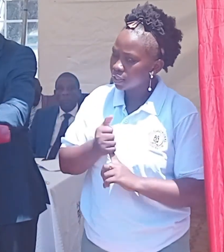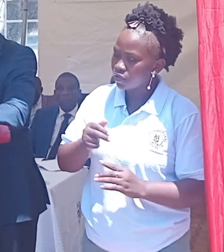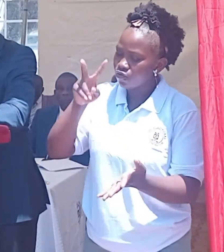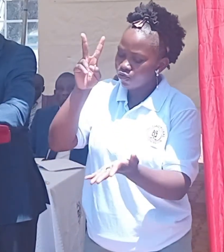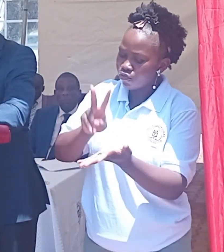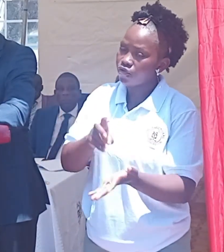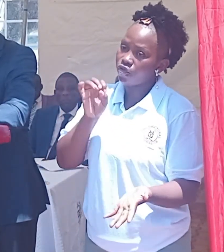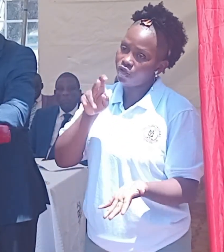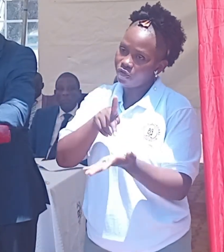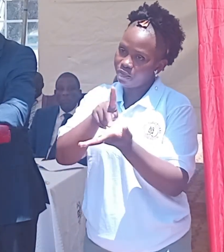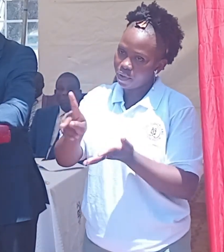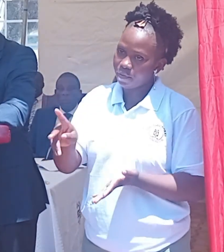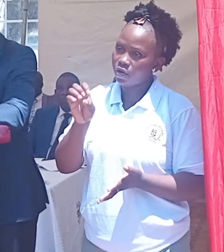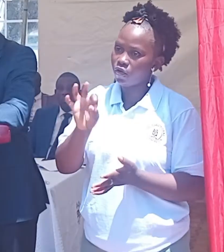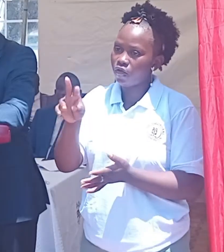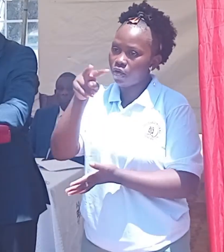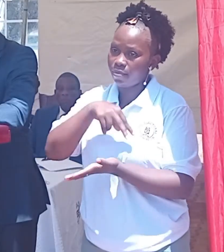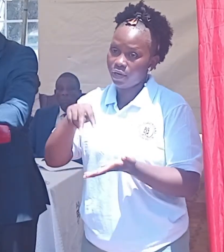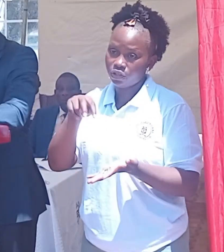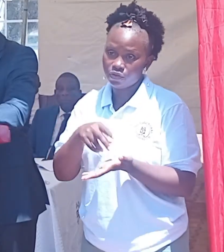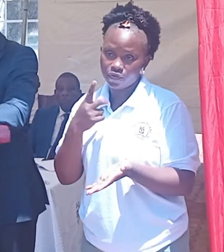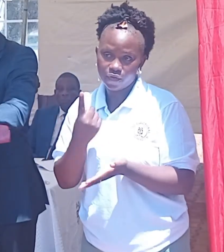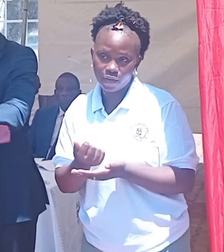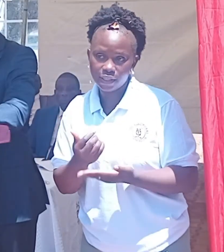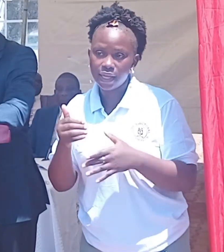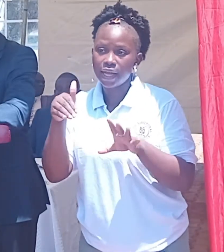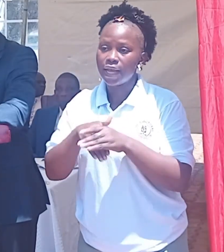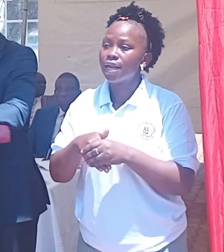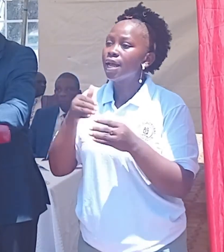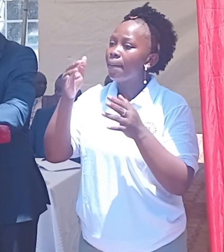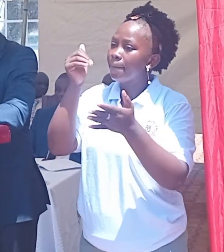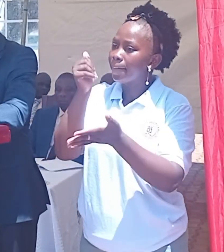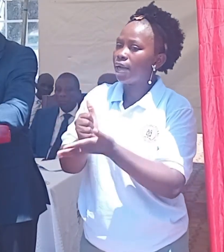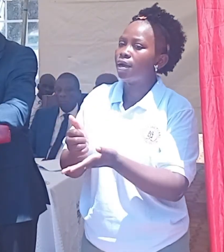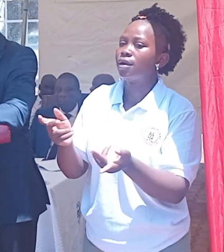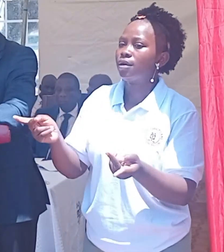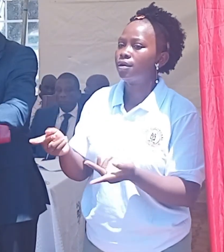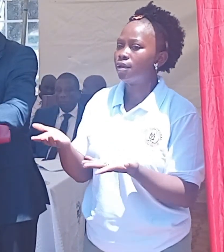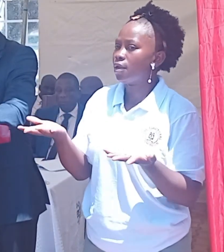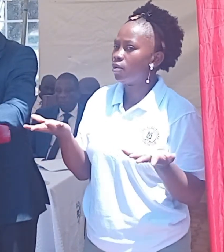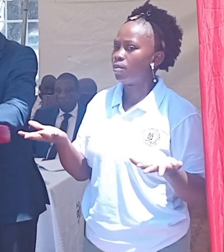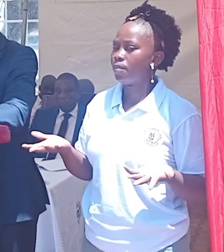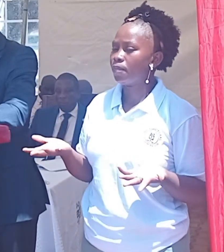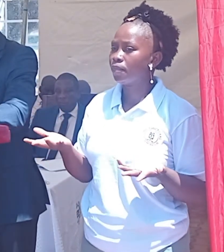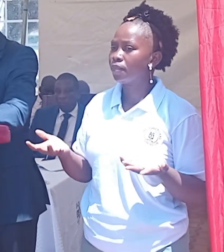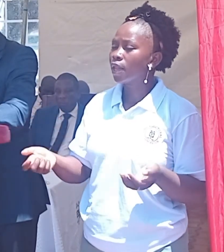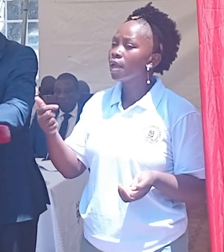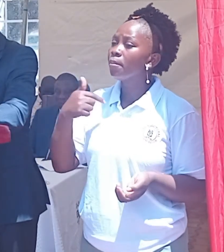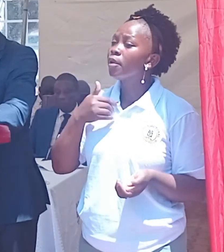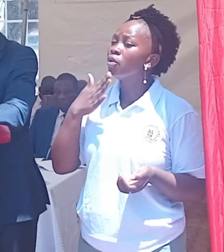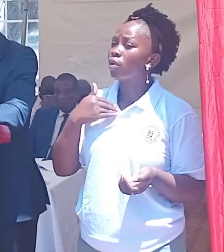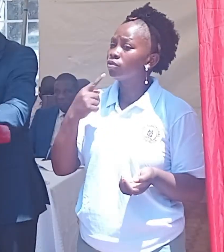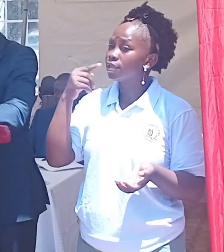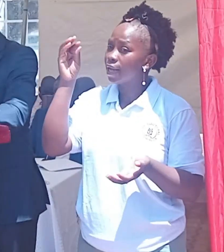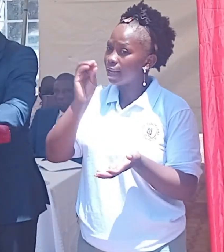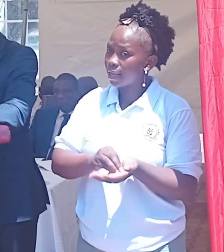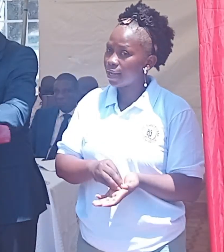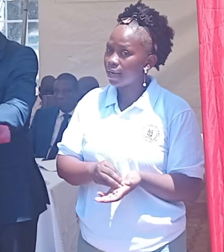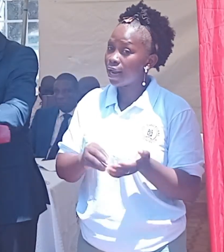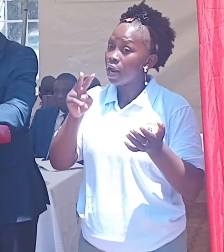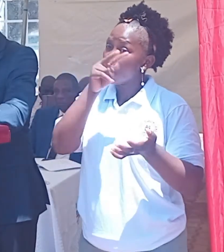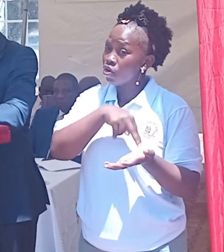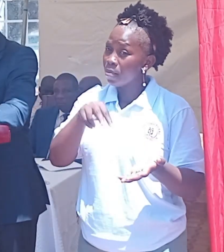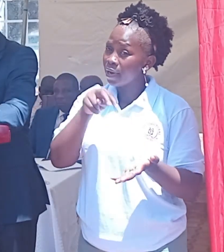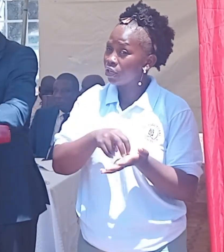of payment of nomination fees in the designated bank. I want to emphasize the above